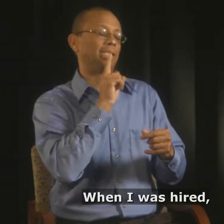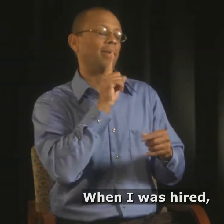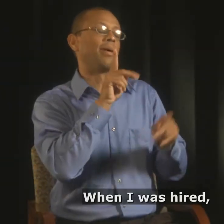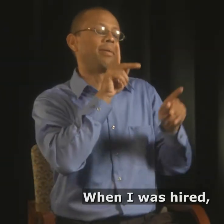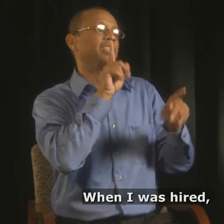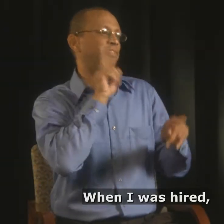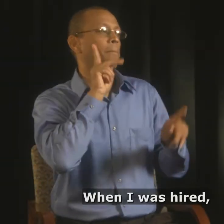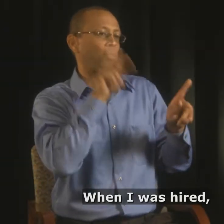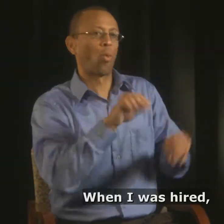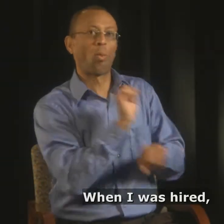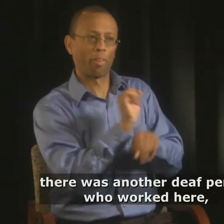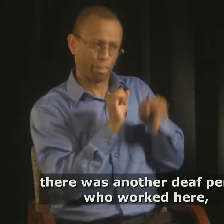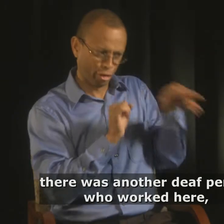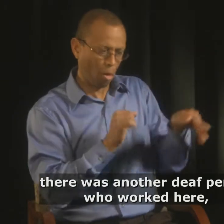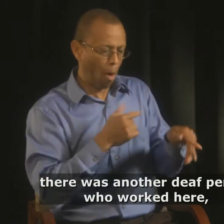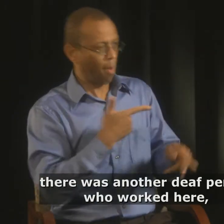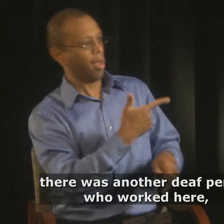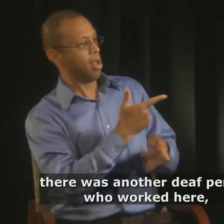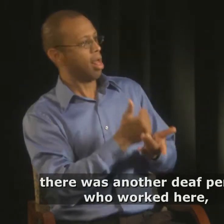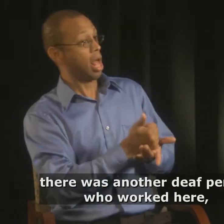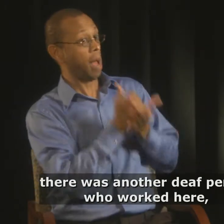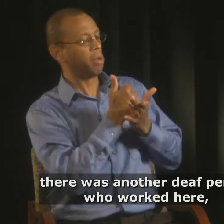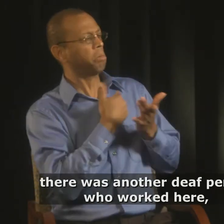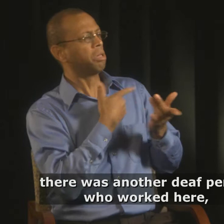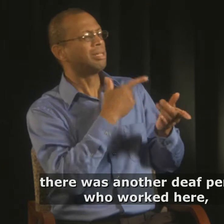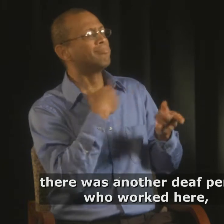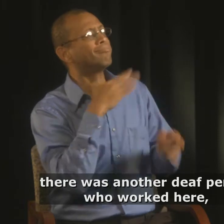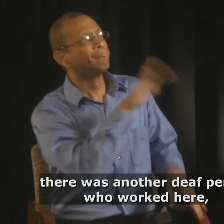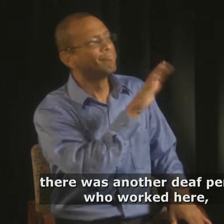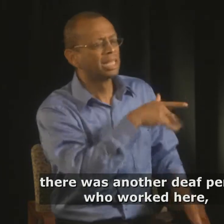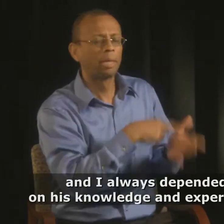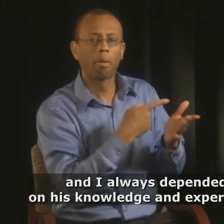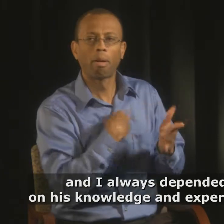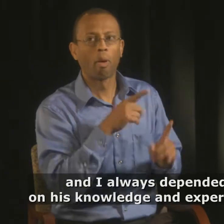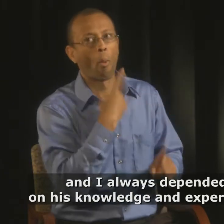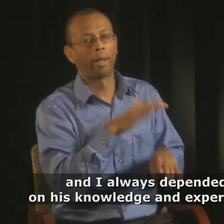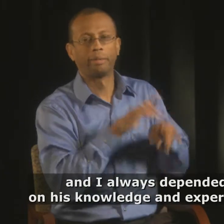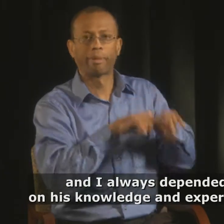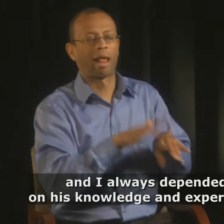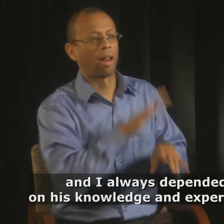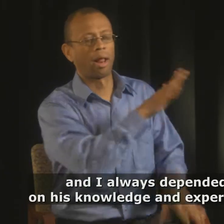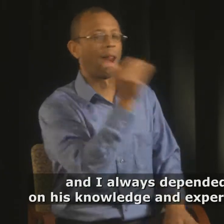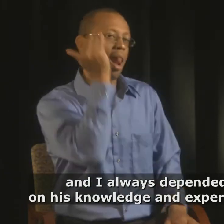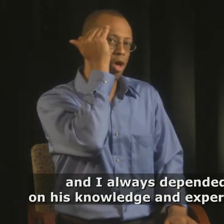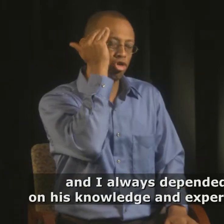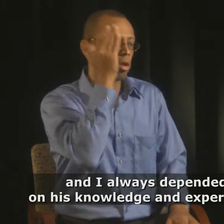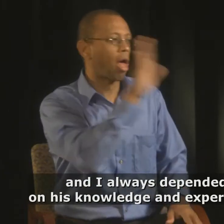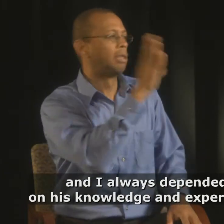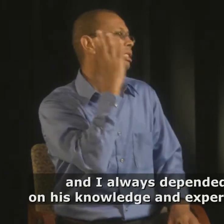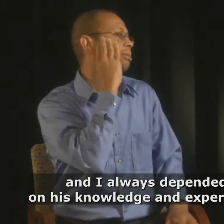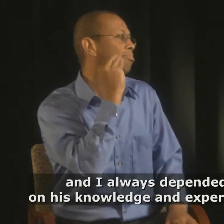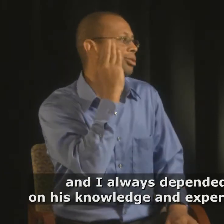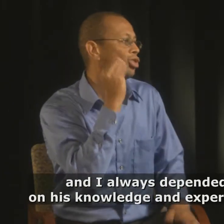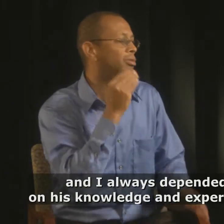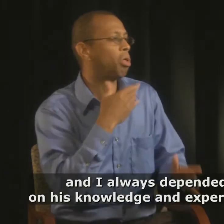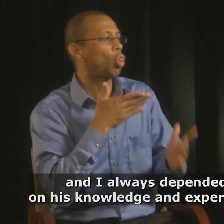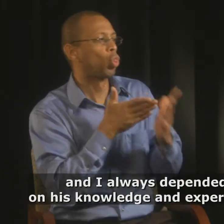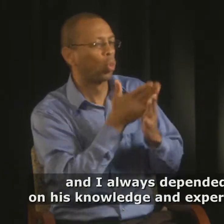When I was hired, there was another deaf person who worked here, and I always depended on his knowledge and experience. He